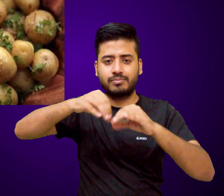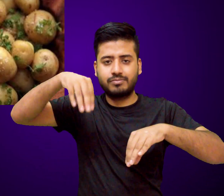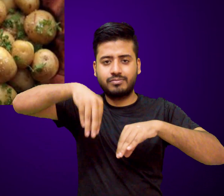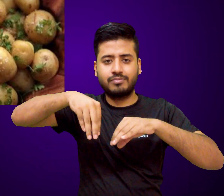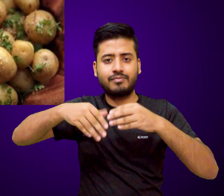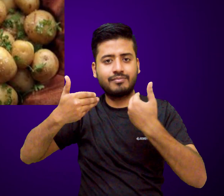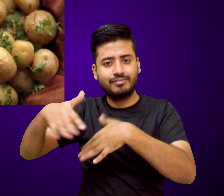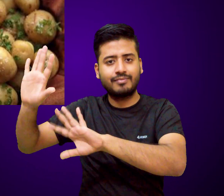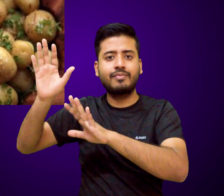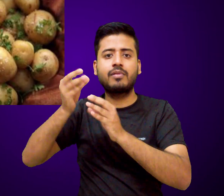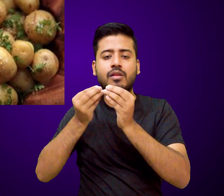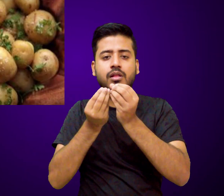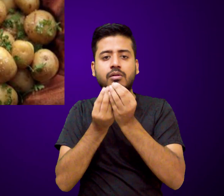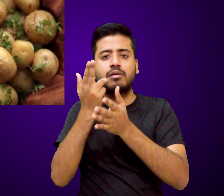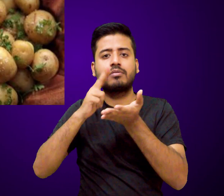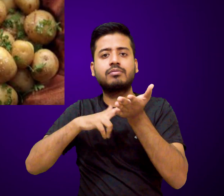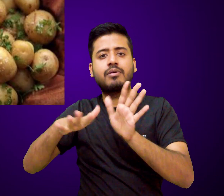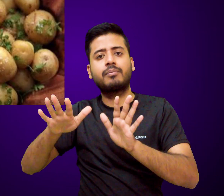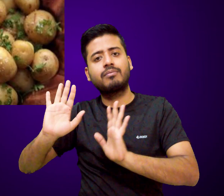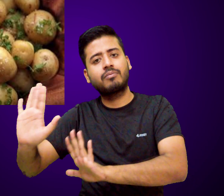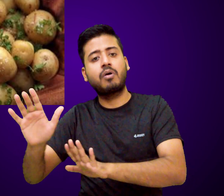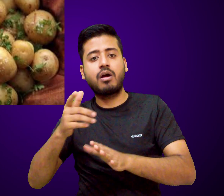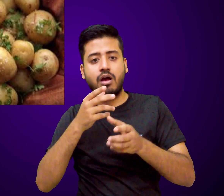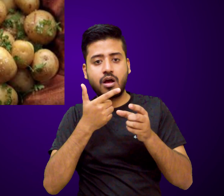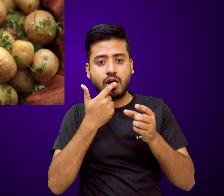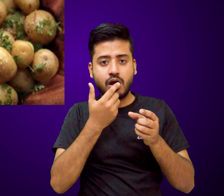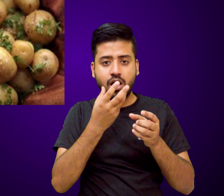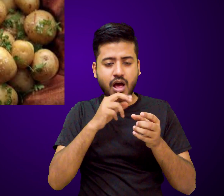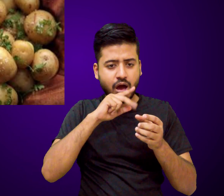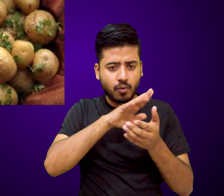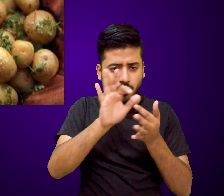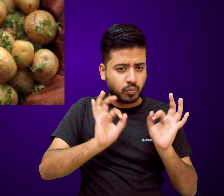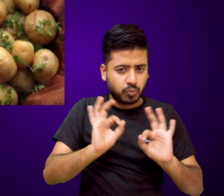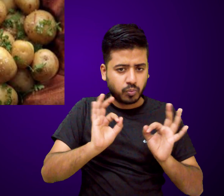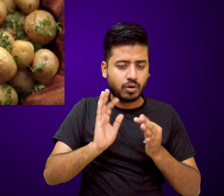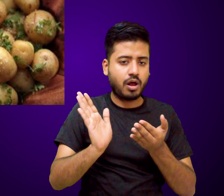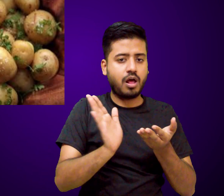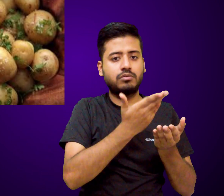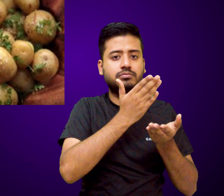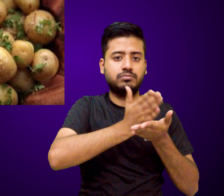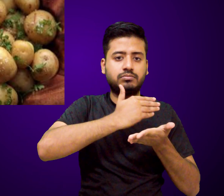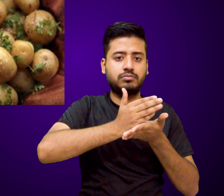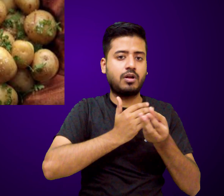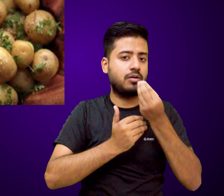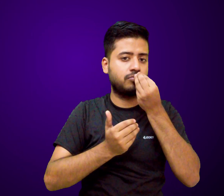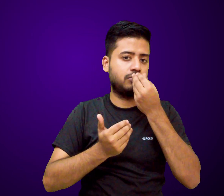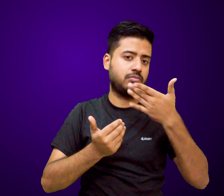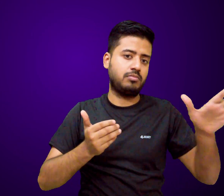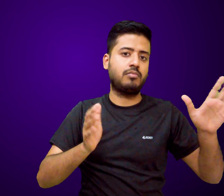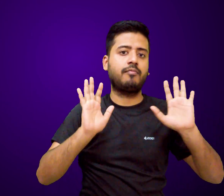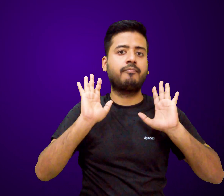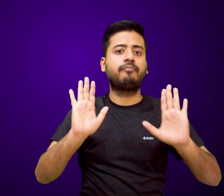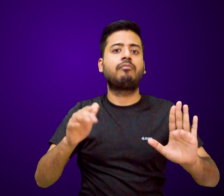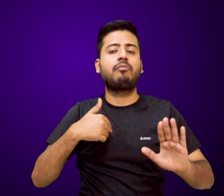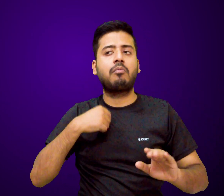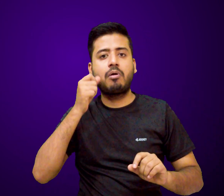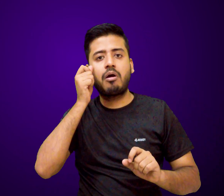even death. Are sprouted potatoes safe to eat? When left in storage for too long, potatoes can begin to